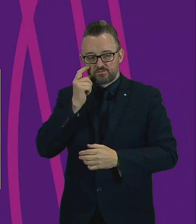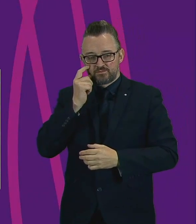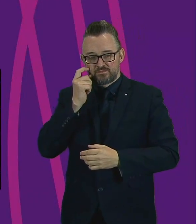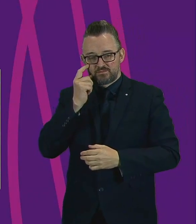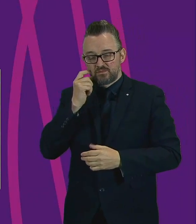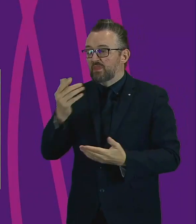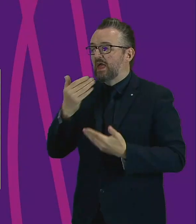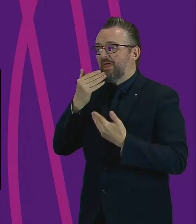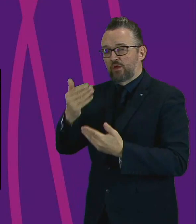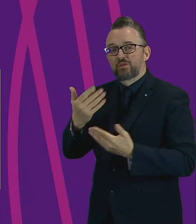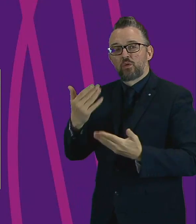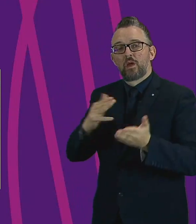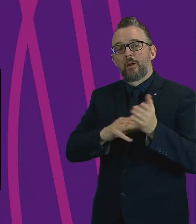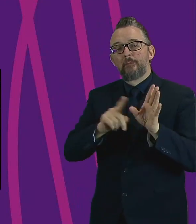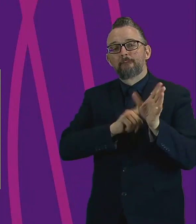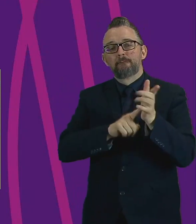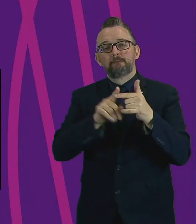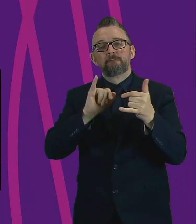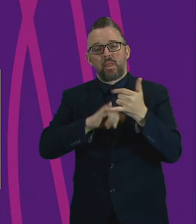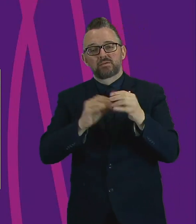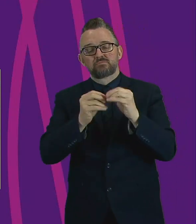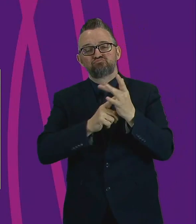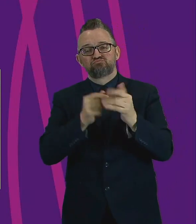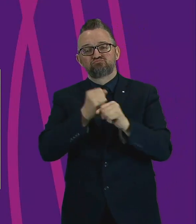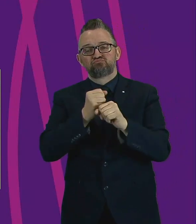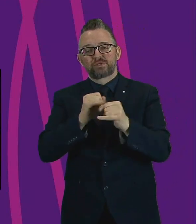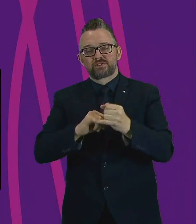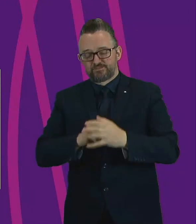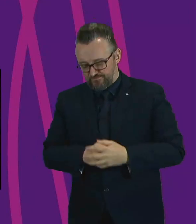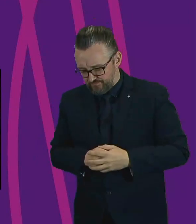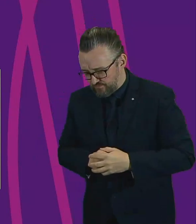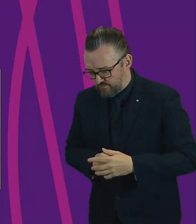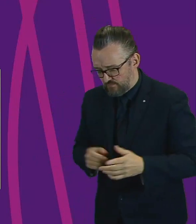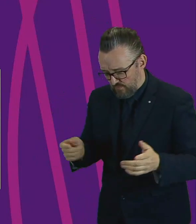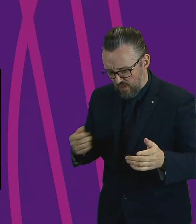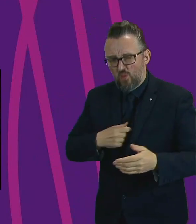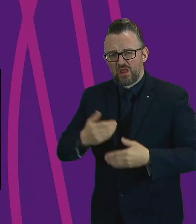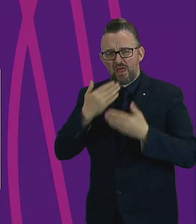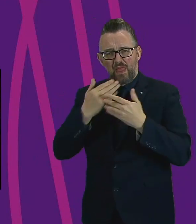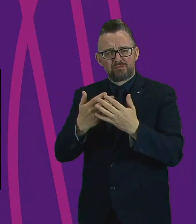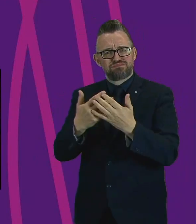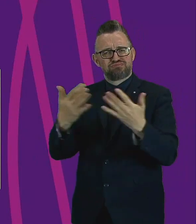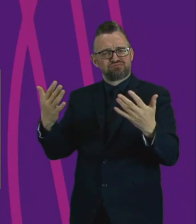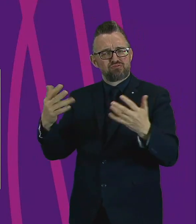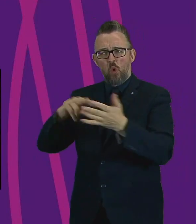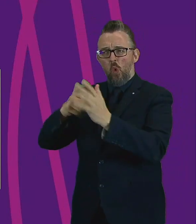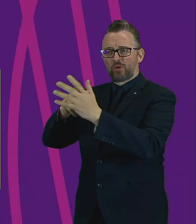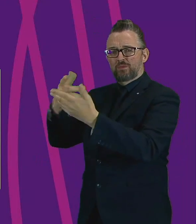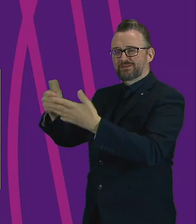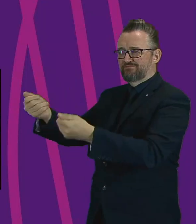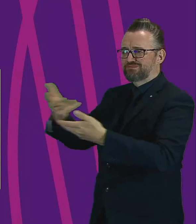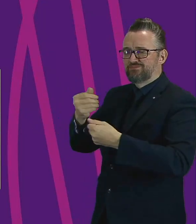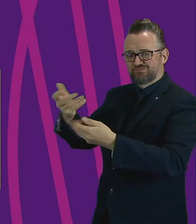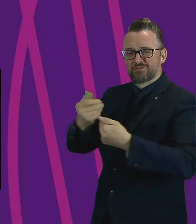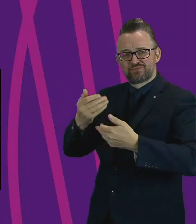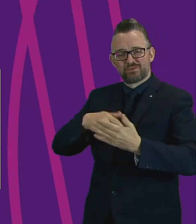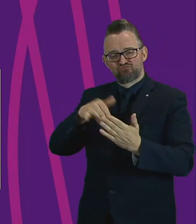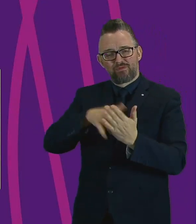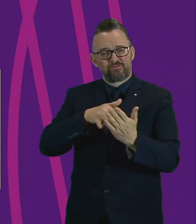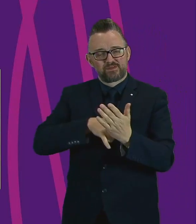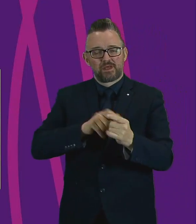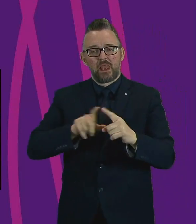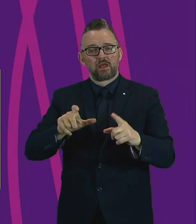Thank you. I call Miles Briggs to be followed by Monica Lennon. Thank you, Presiding Officer. I'd like to thank the many organisations who have provided useful briefings for today's debate, including